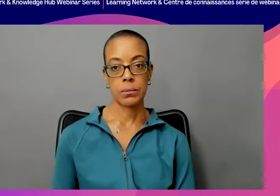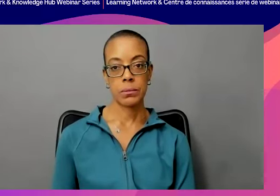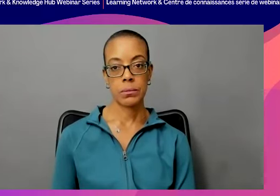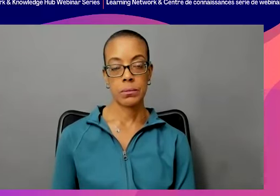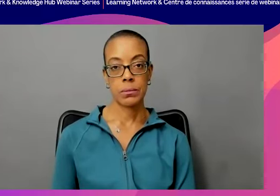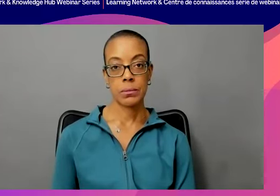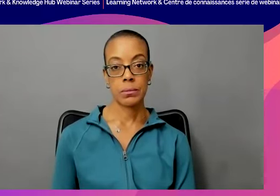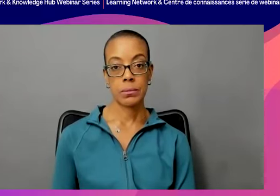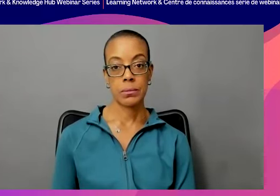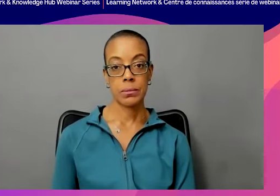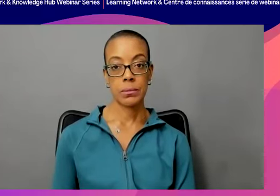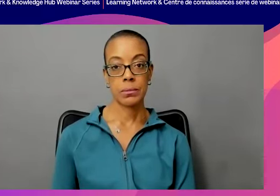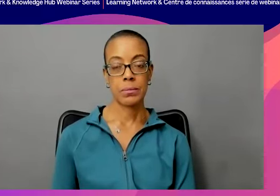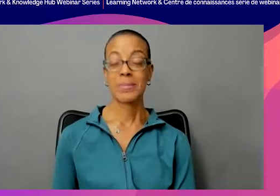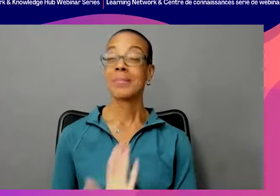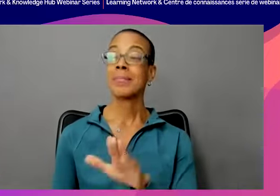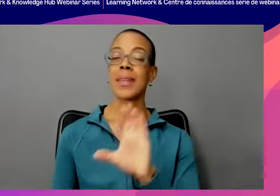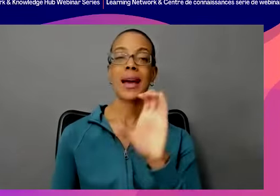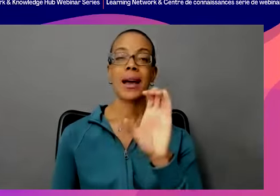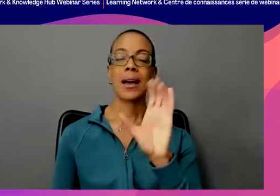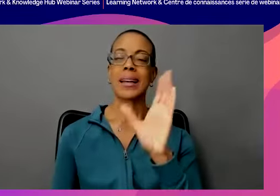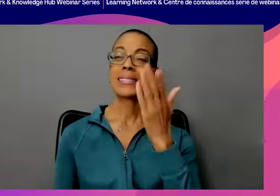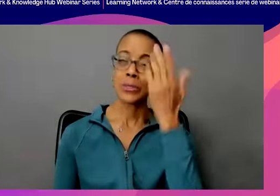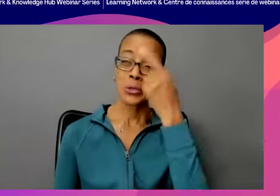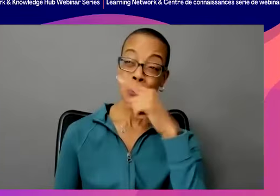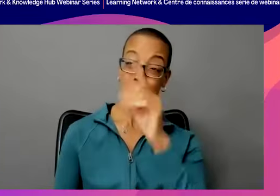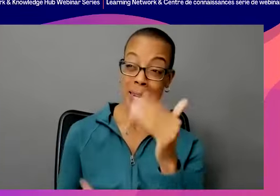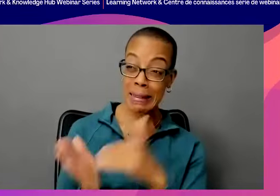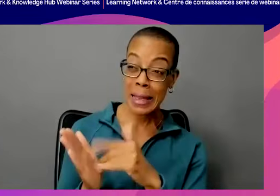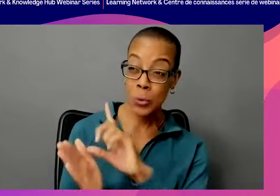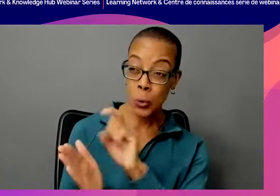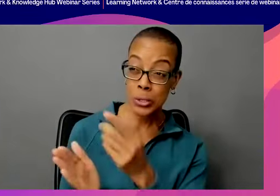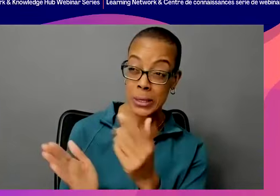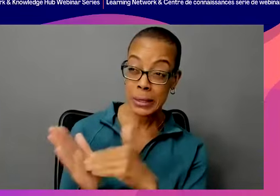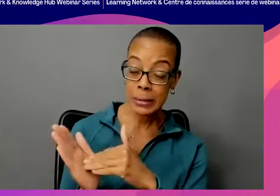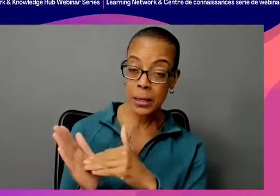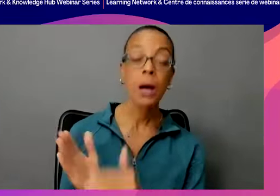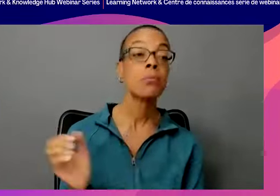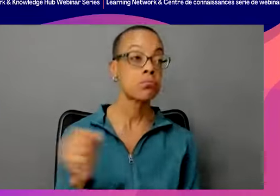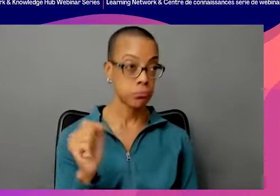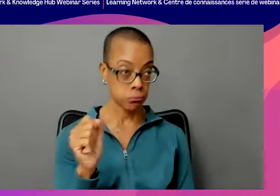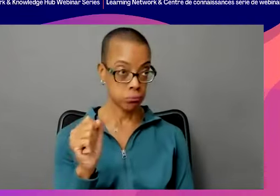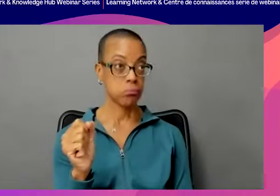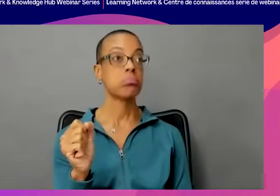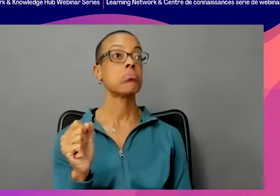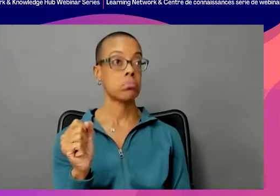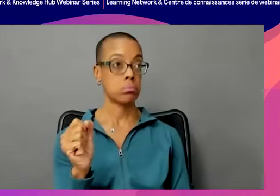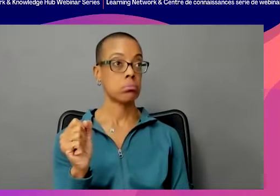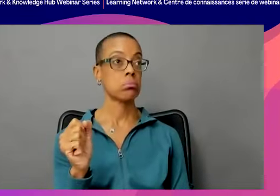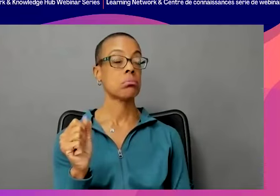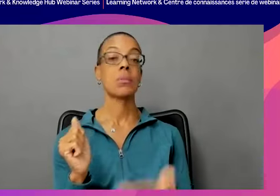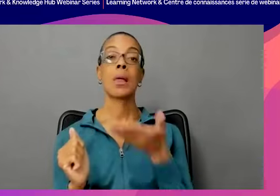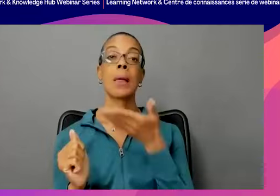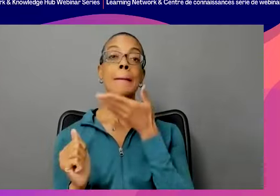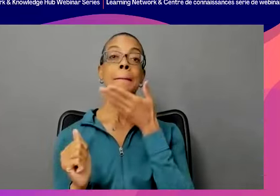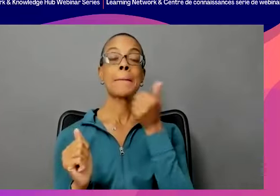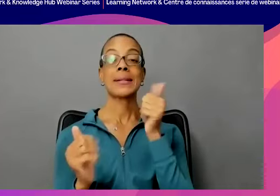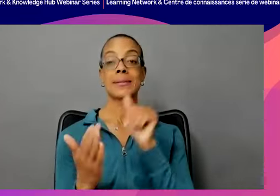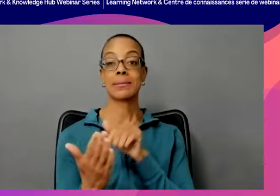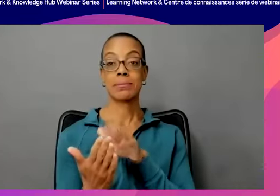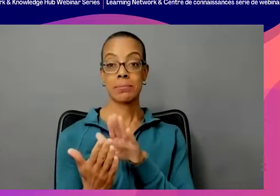Sorry, can you repeat the question? Absolutely. So what is the best way, I guess